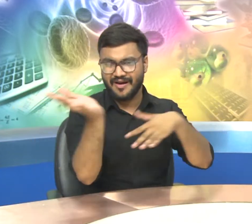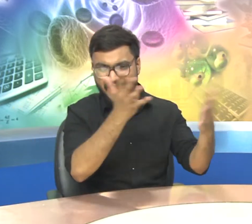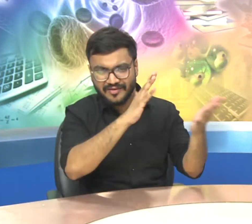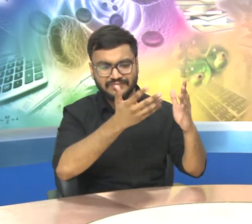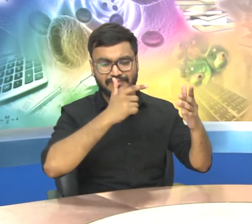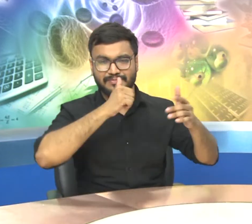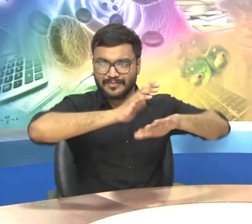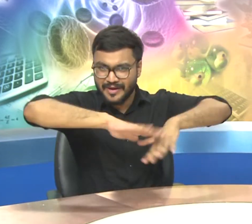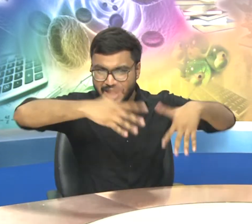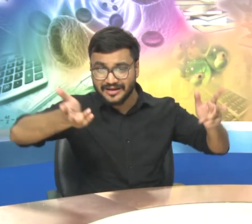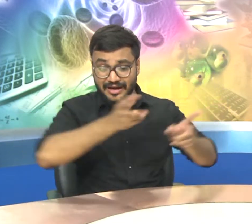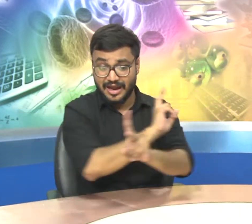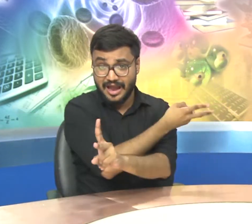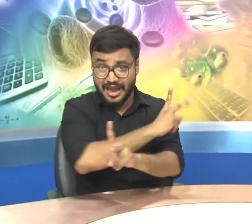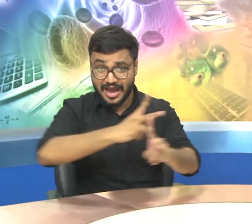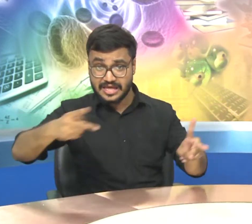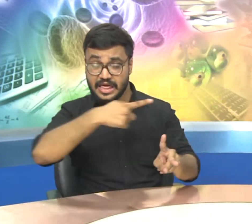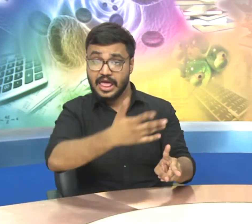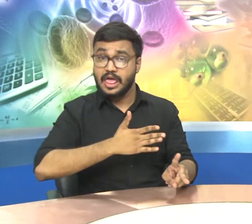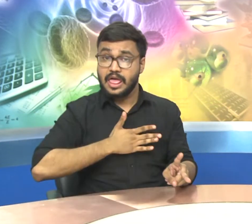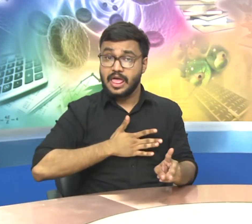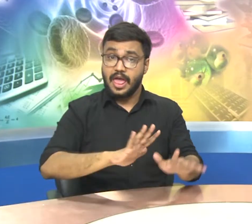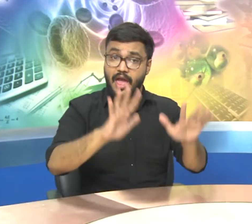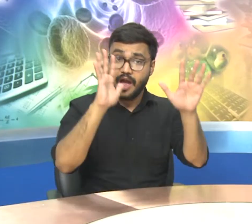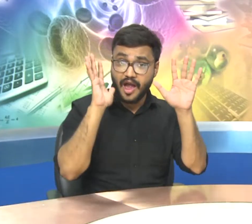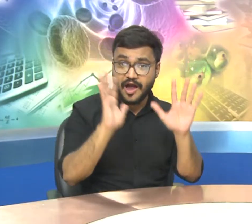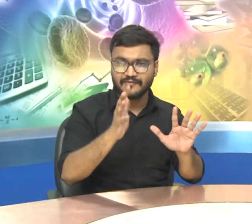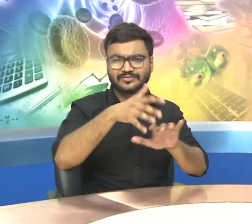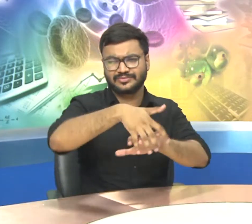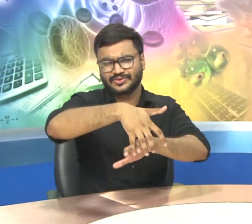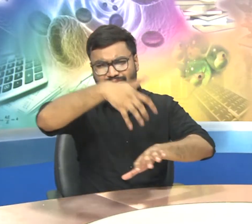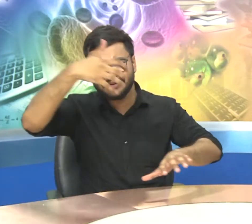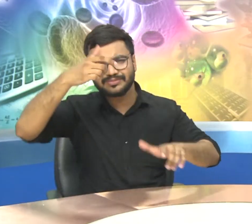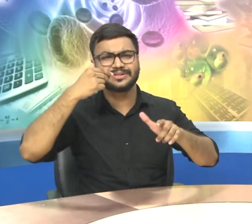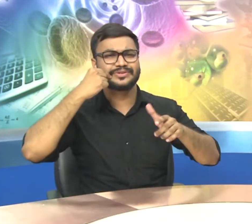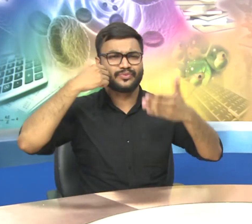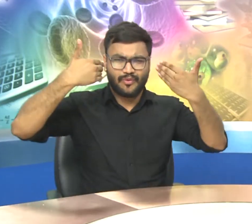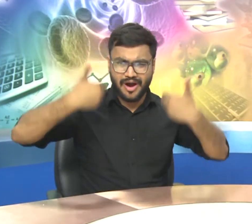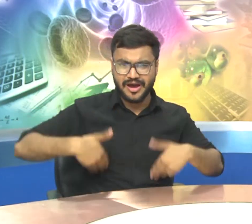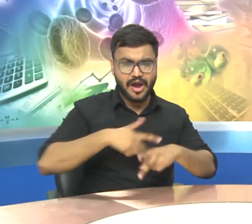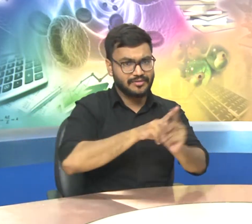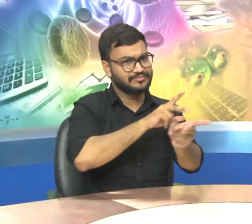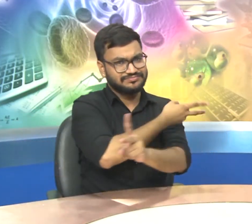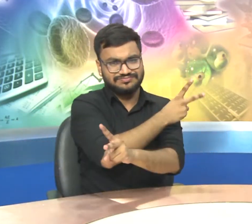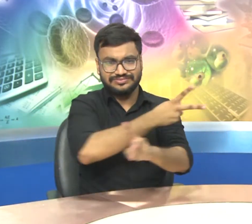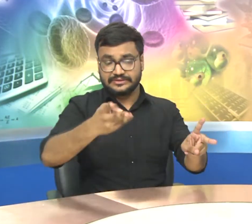Biotic components are the living organisms in a pond ecosystem.